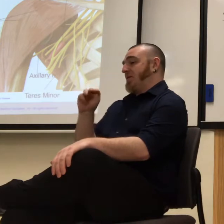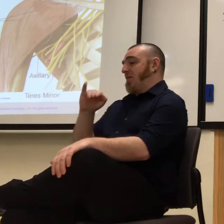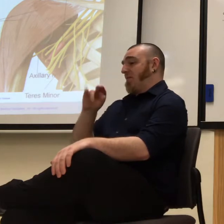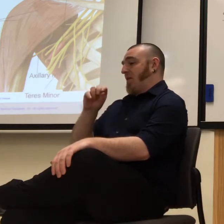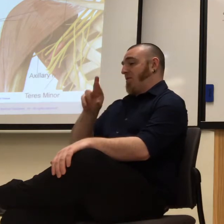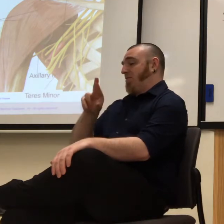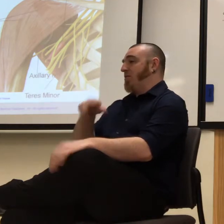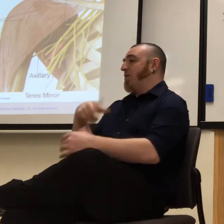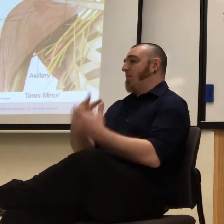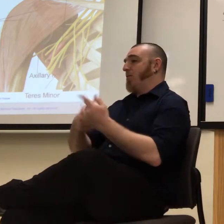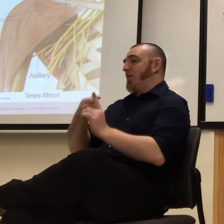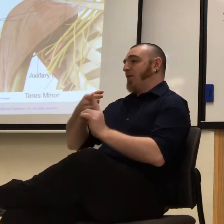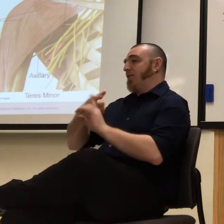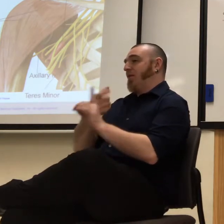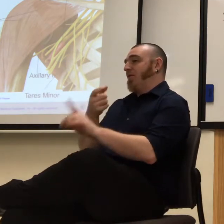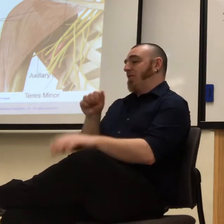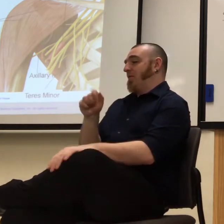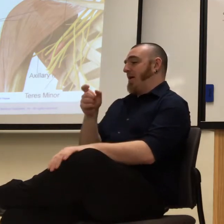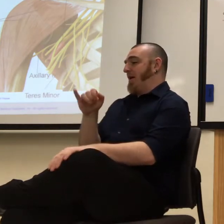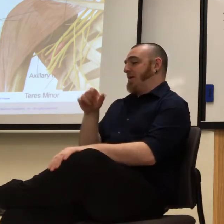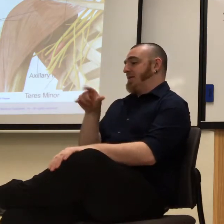nerve.